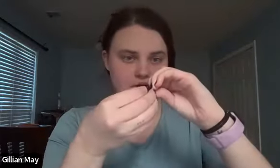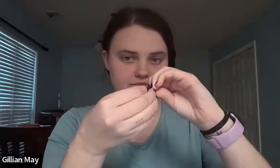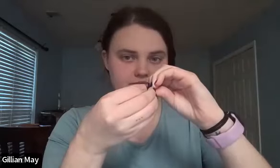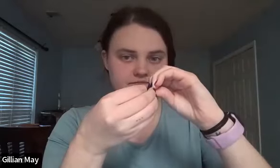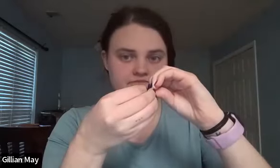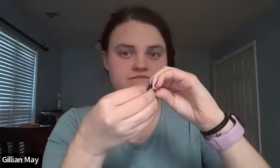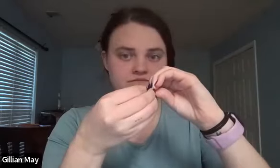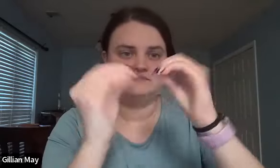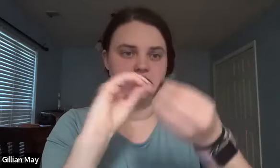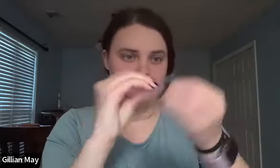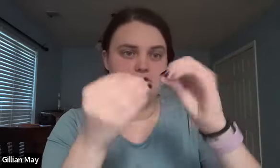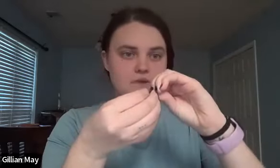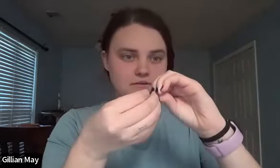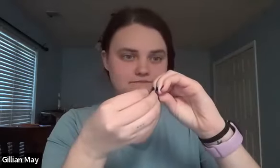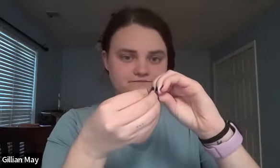number, number.